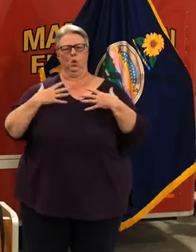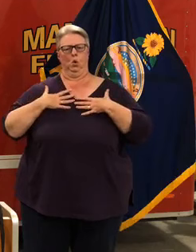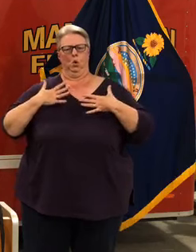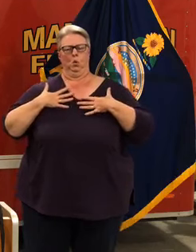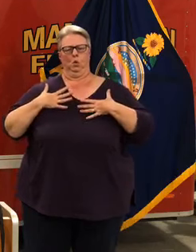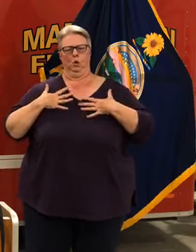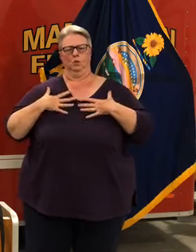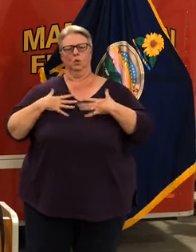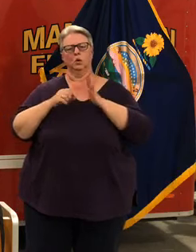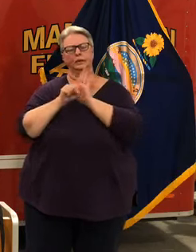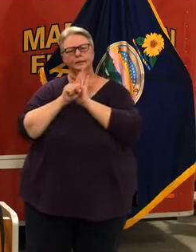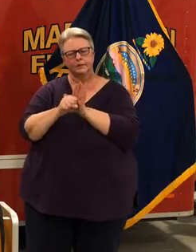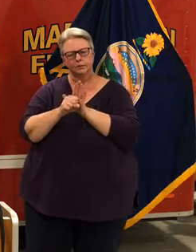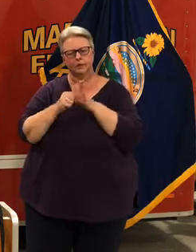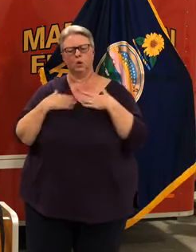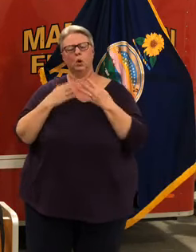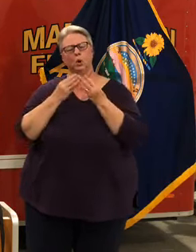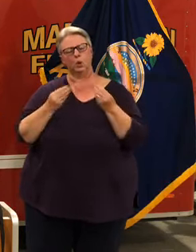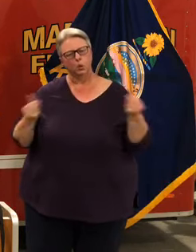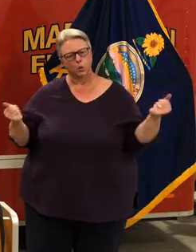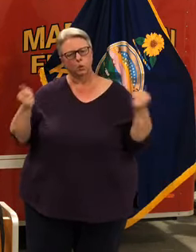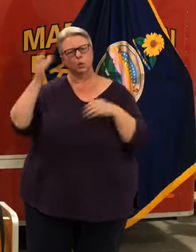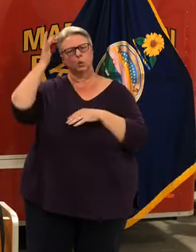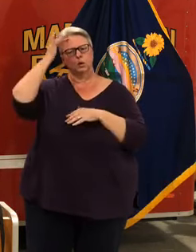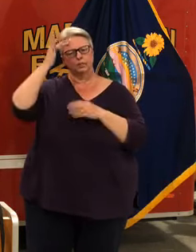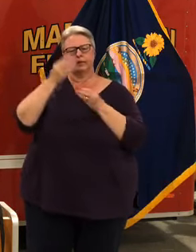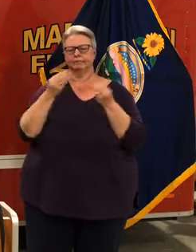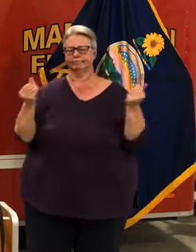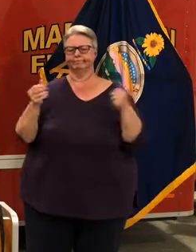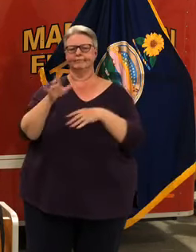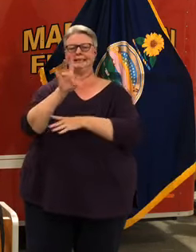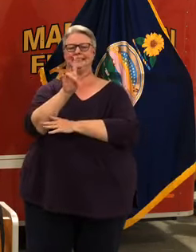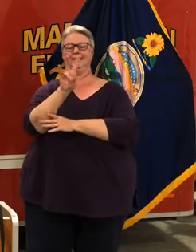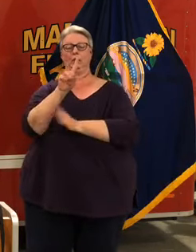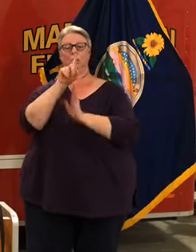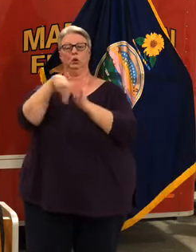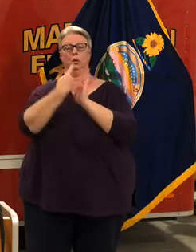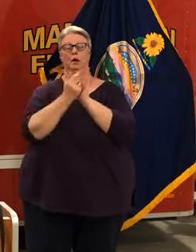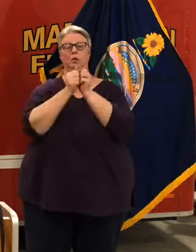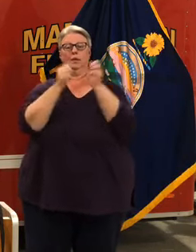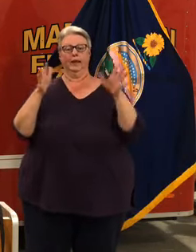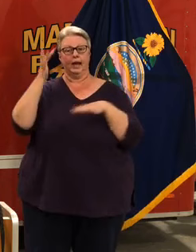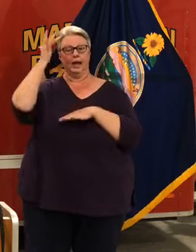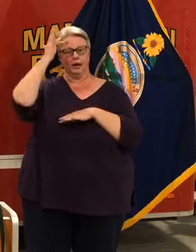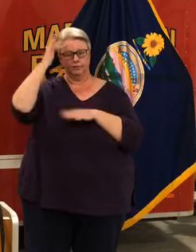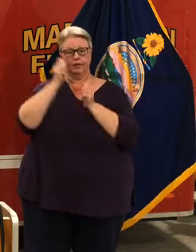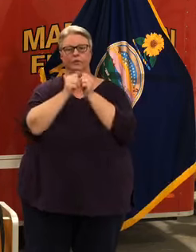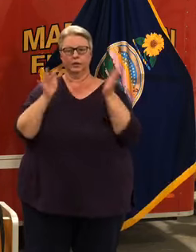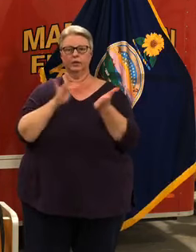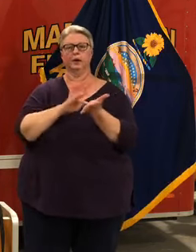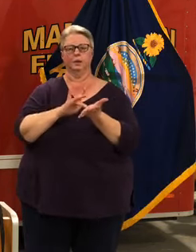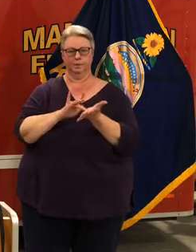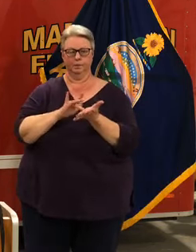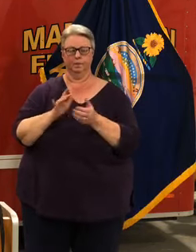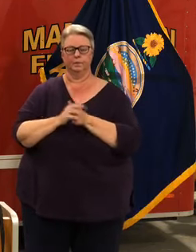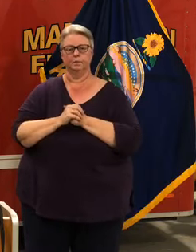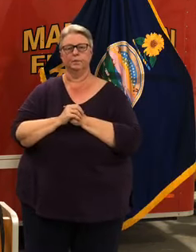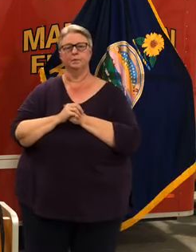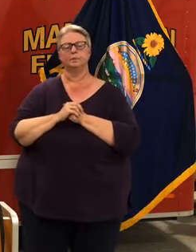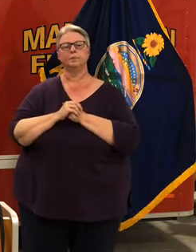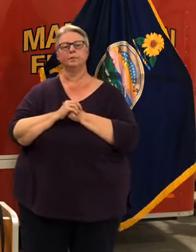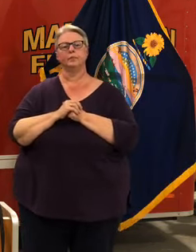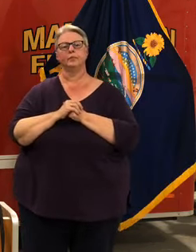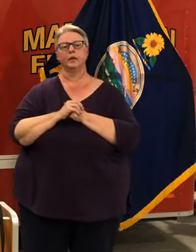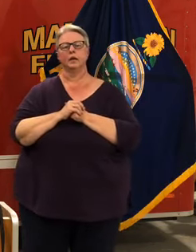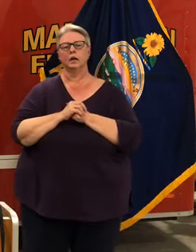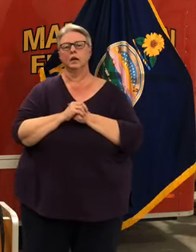and fever going away, I would give at least 72 hours without a fever. We know that there's a potential for this virus to linger a while.